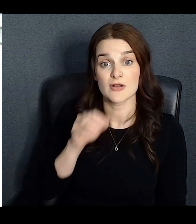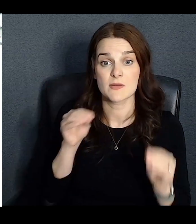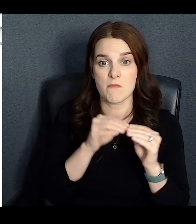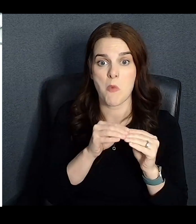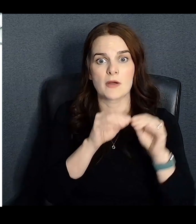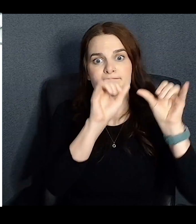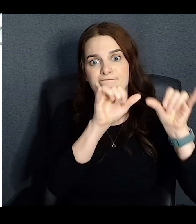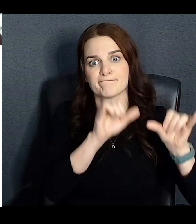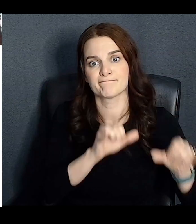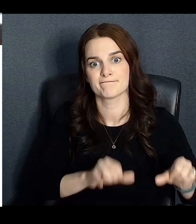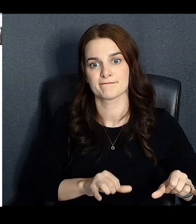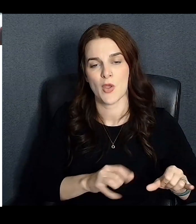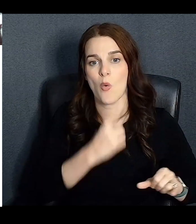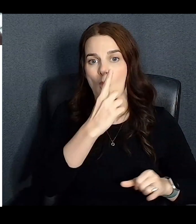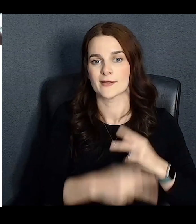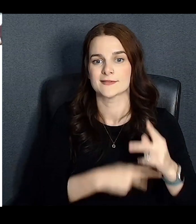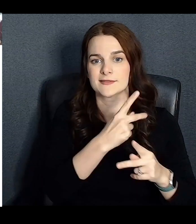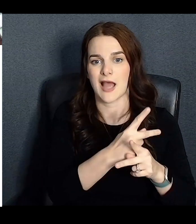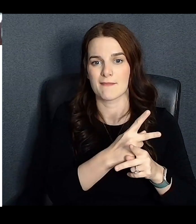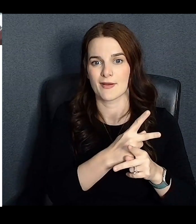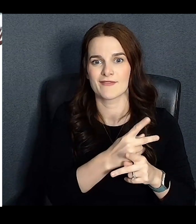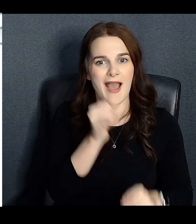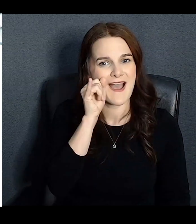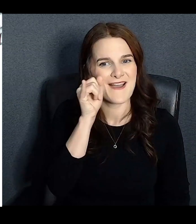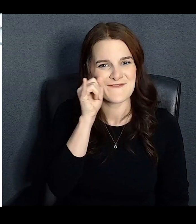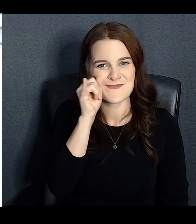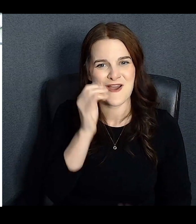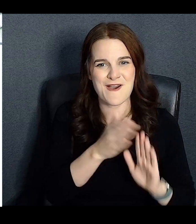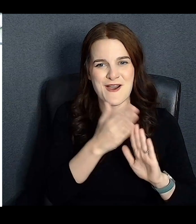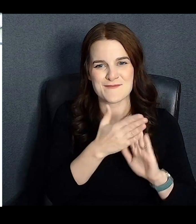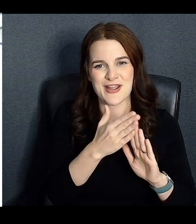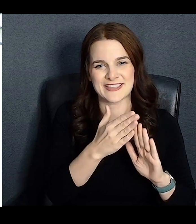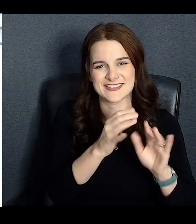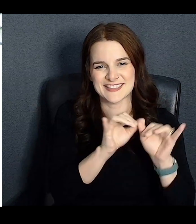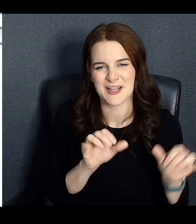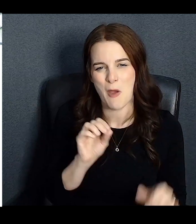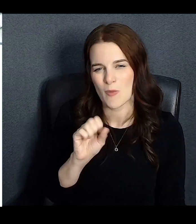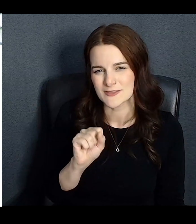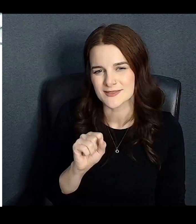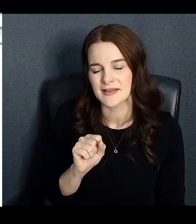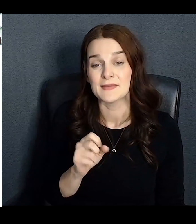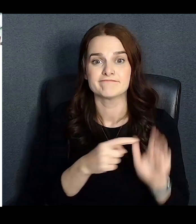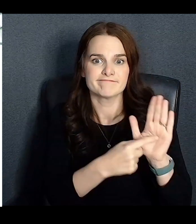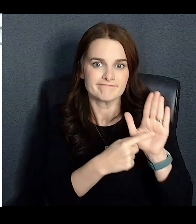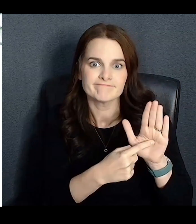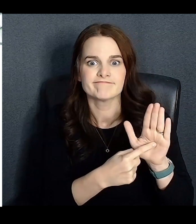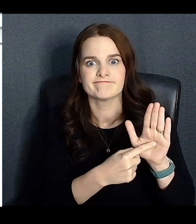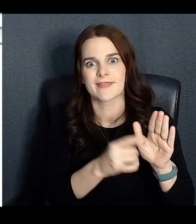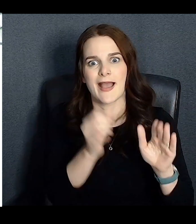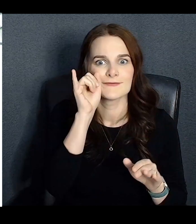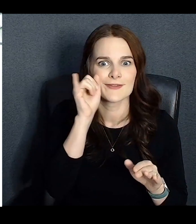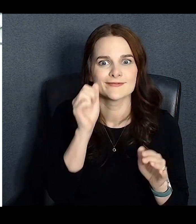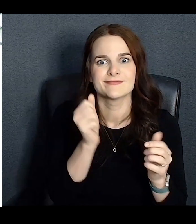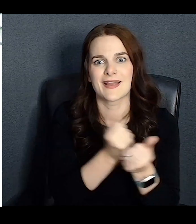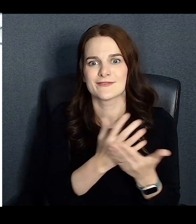consistent. So there's really like one, kind of iPhone operating system. And so we can show you things on iPhone, and we